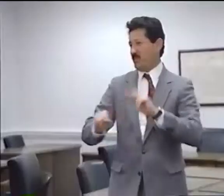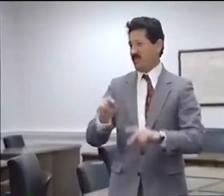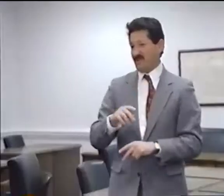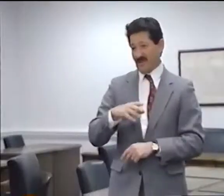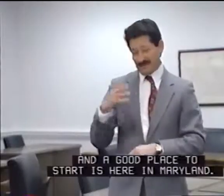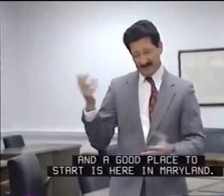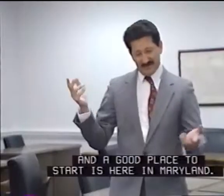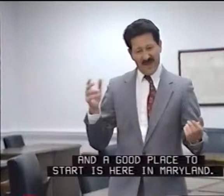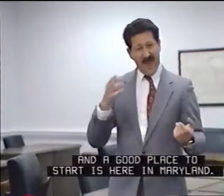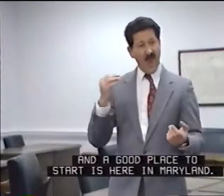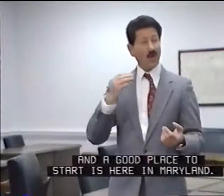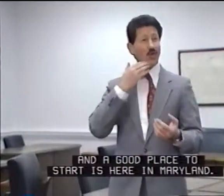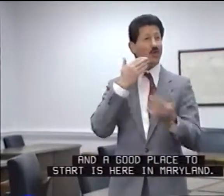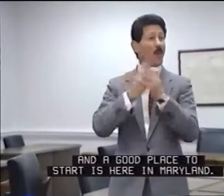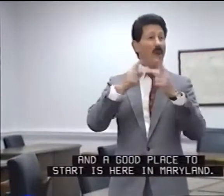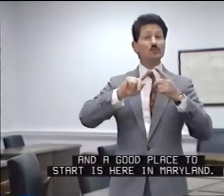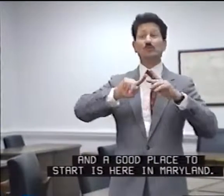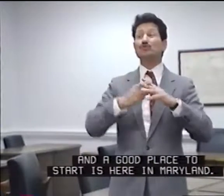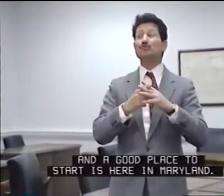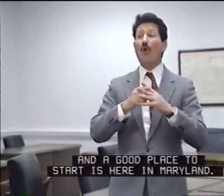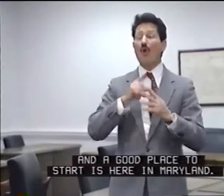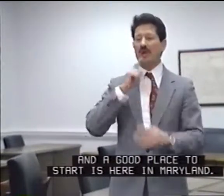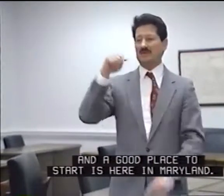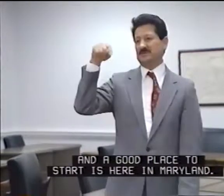And a good place to start is here in Maryland.